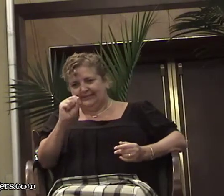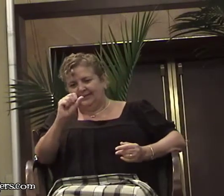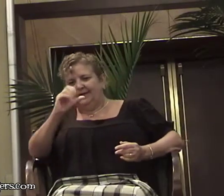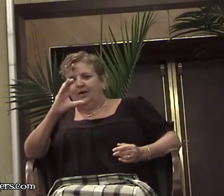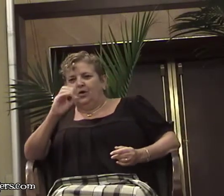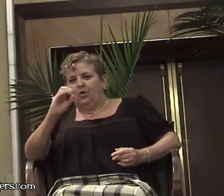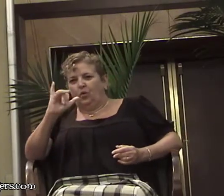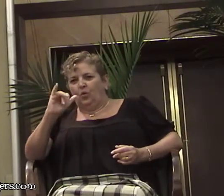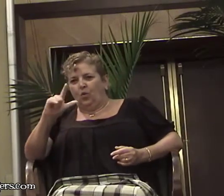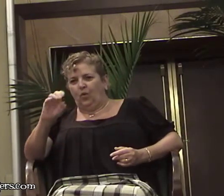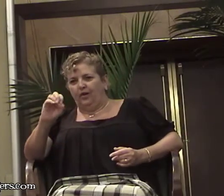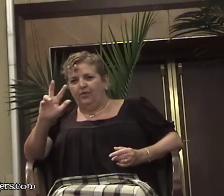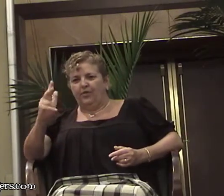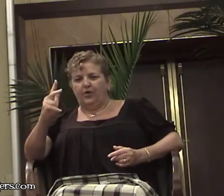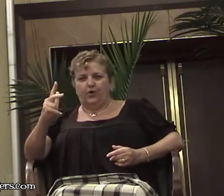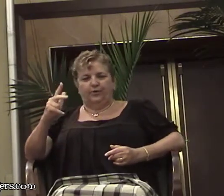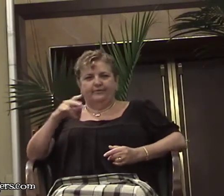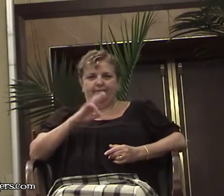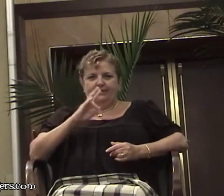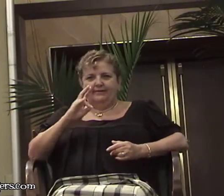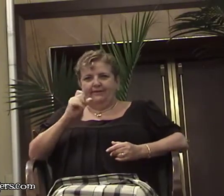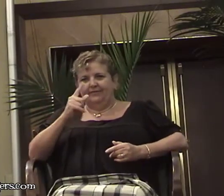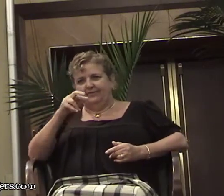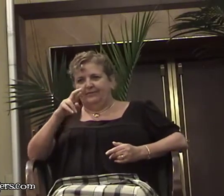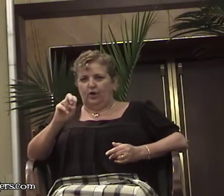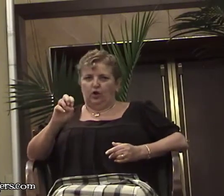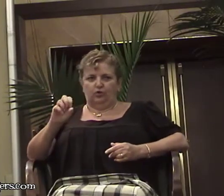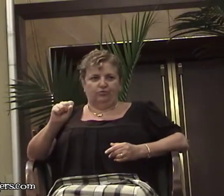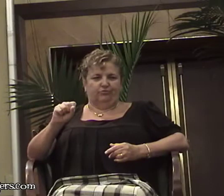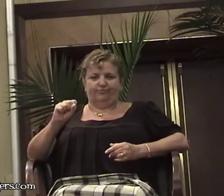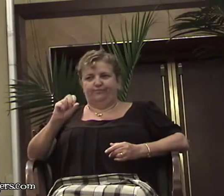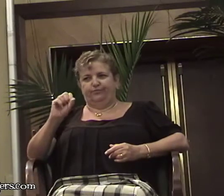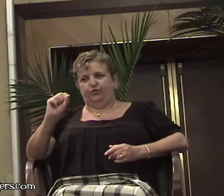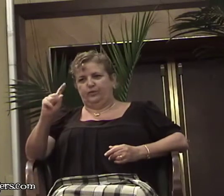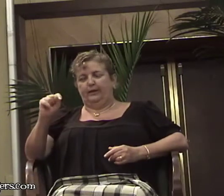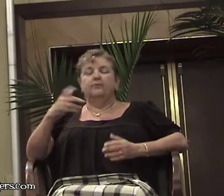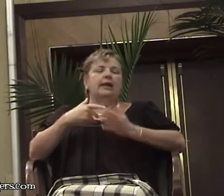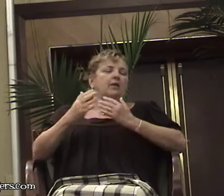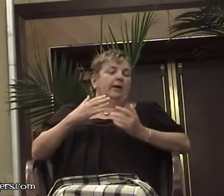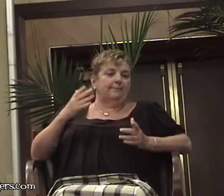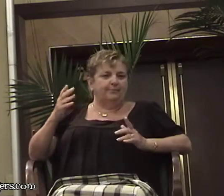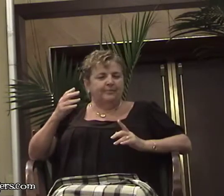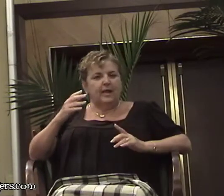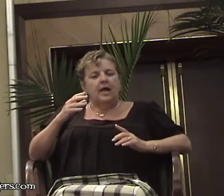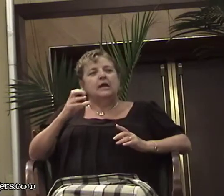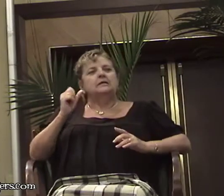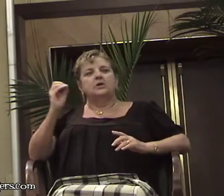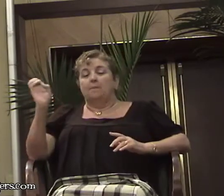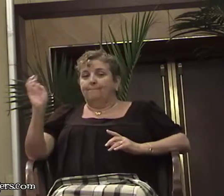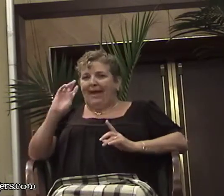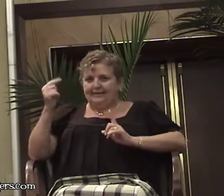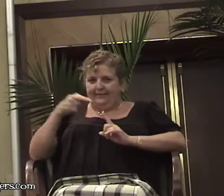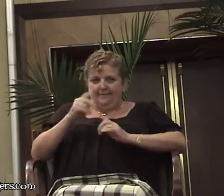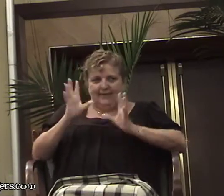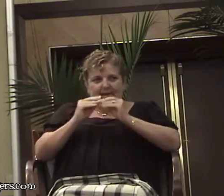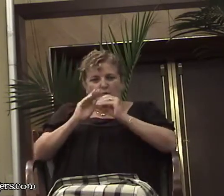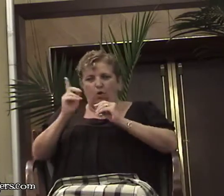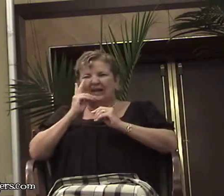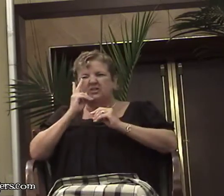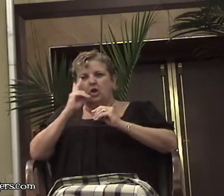Street. So, off that soapbox, back to the meeting, I looked this guy dead in the eye and I said, my name is Bobby Coyle, I'm an